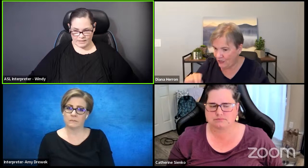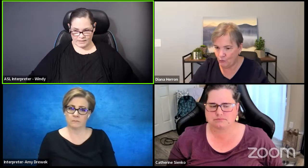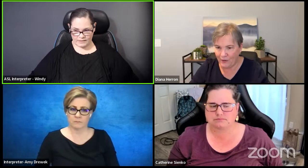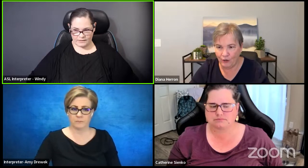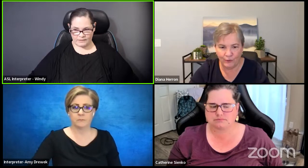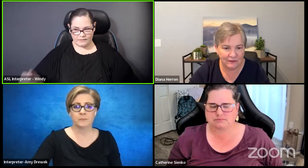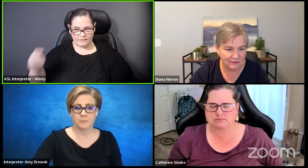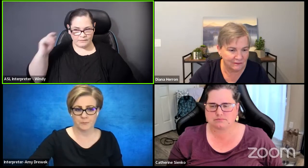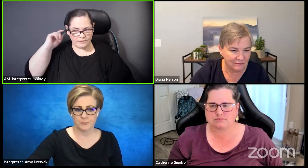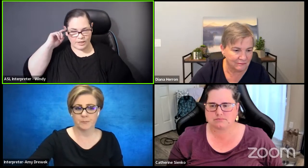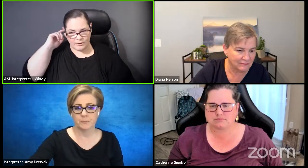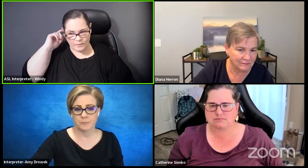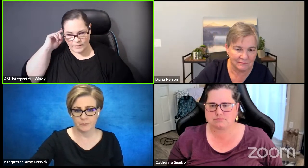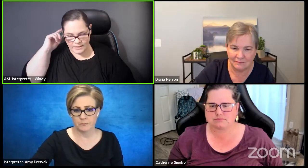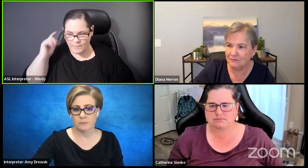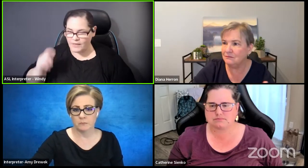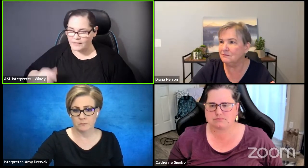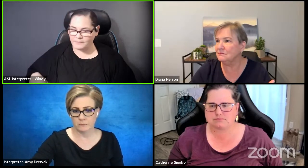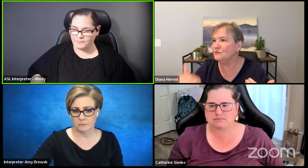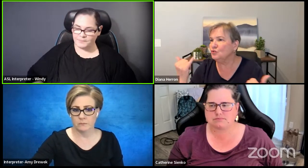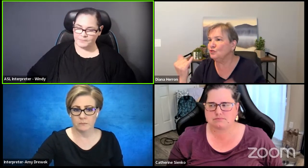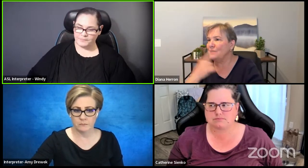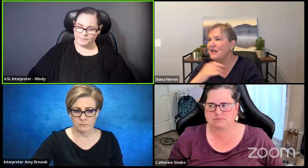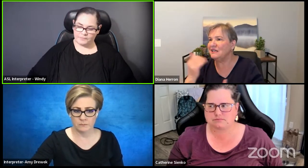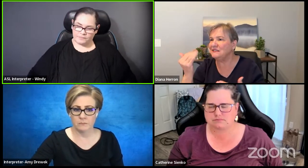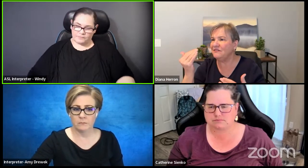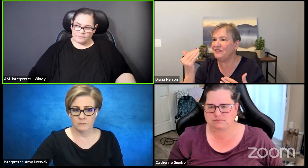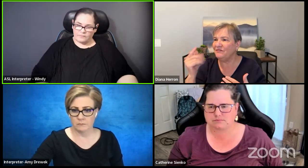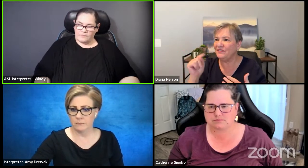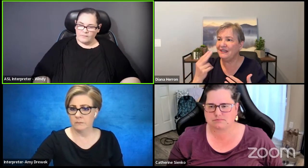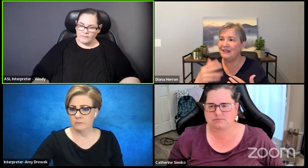whatever date, January something.